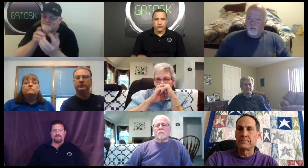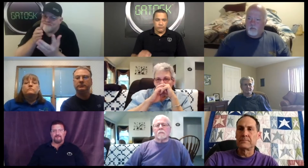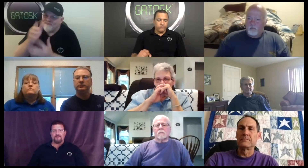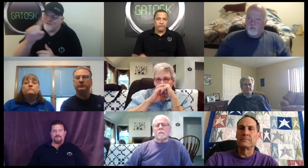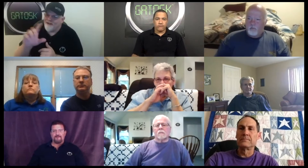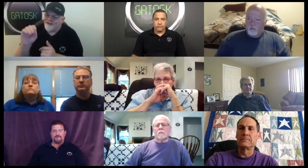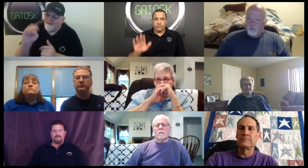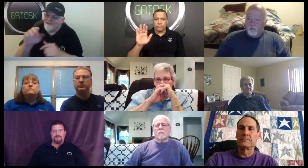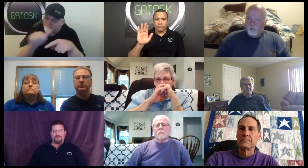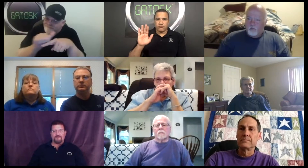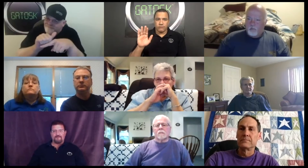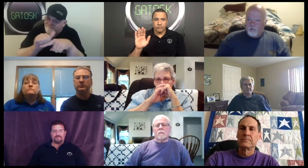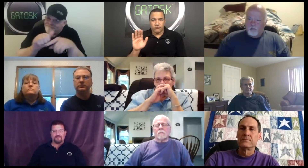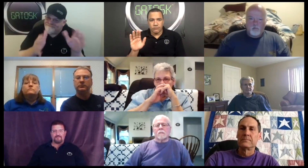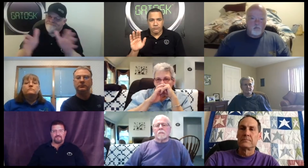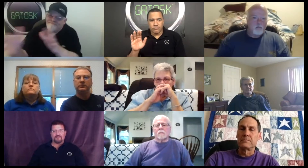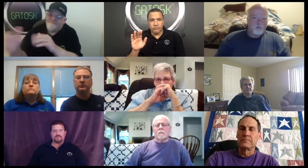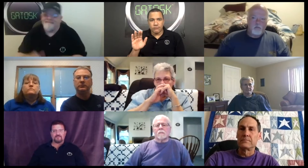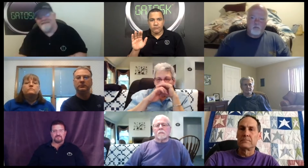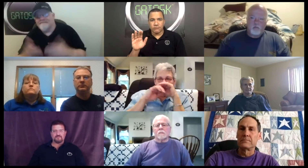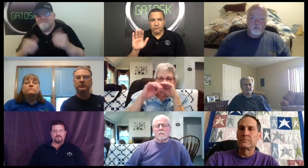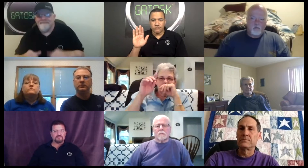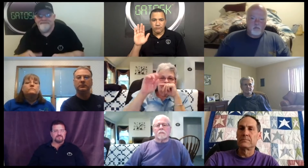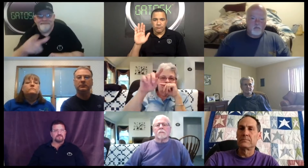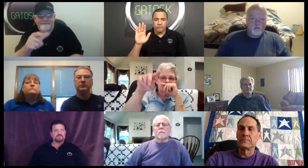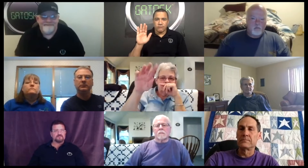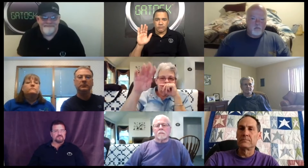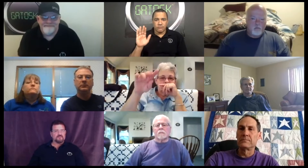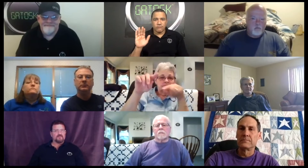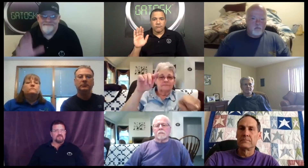then you can work with once you finish the training, you'll be able to proceed.